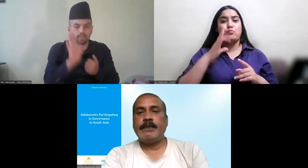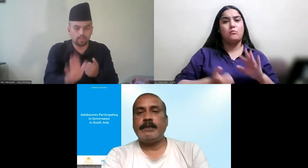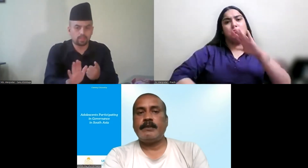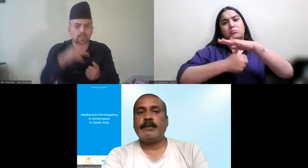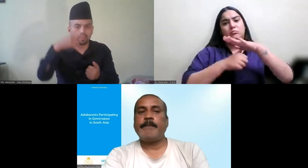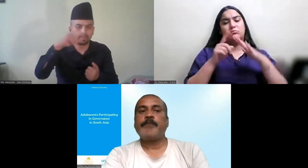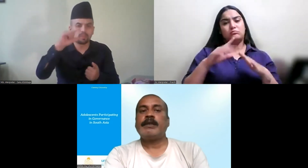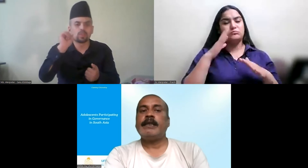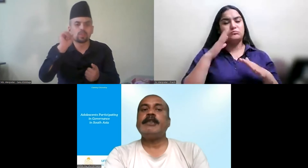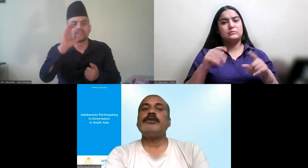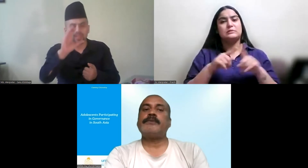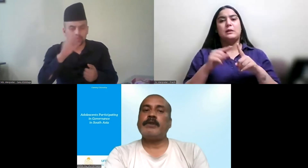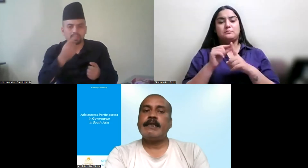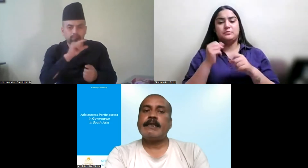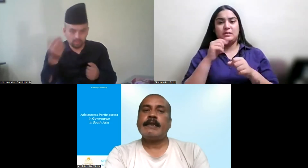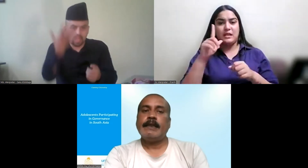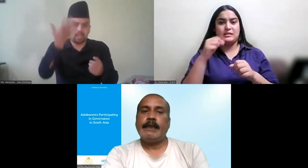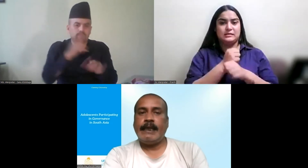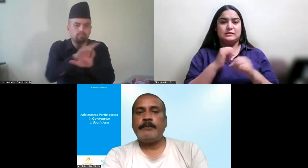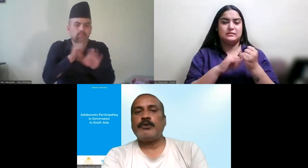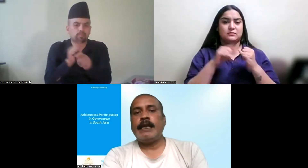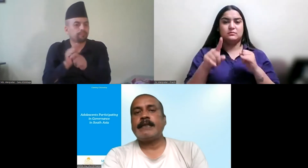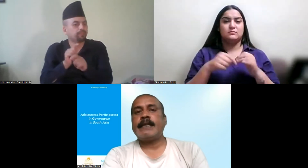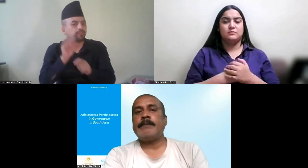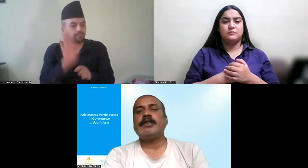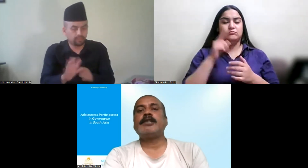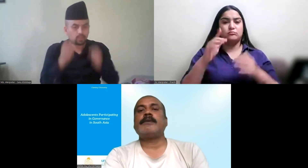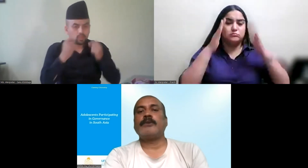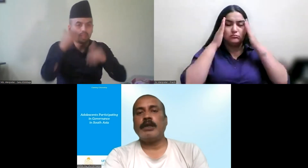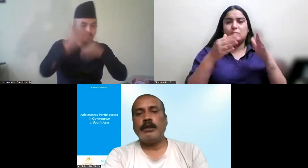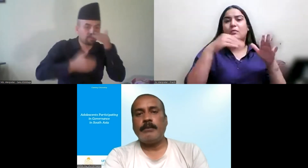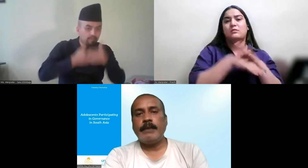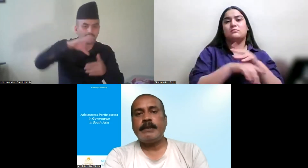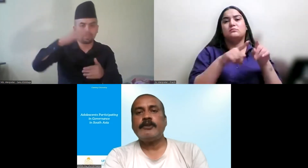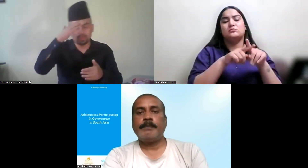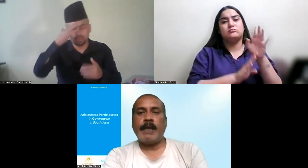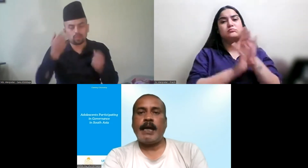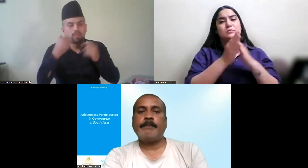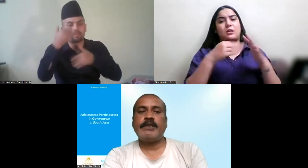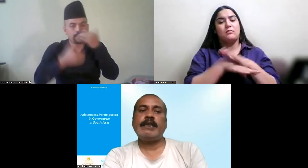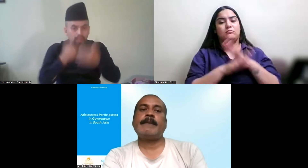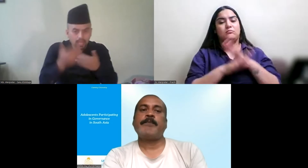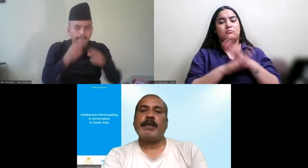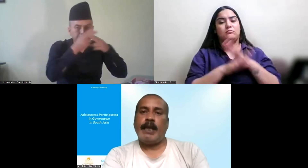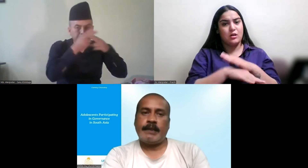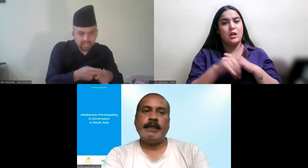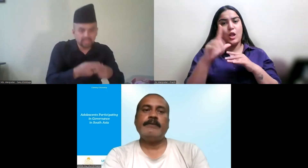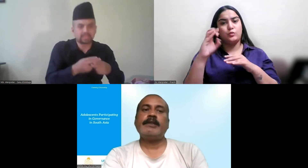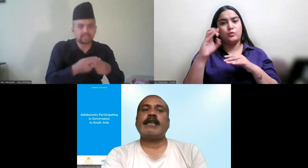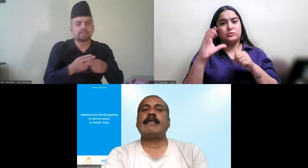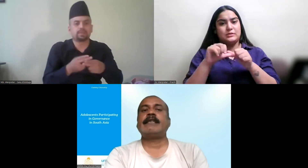PLGSP results. The renewed focus aims to enhance capacities of local government to plan, budget, and